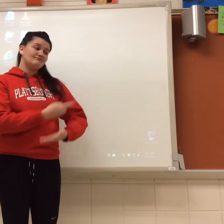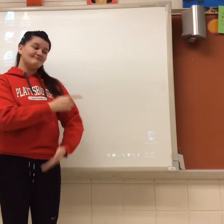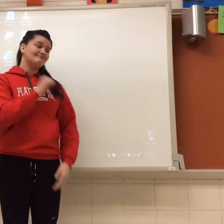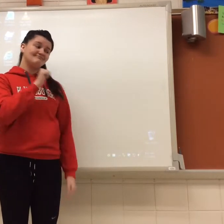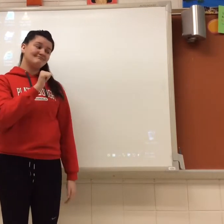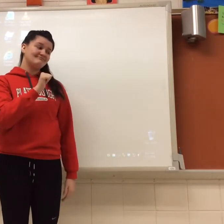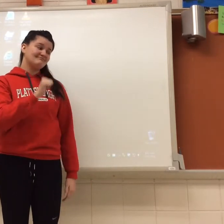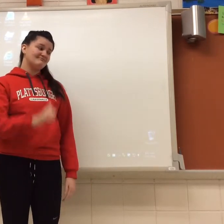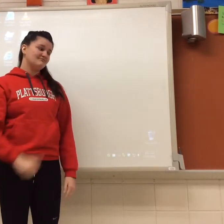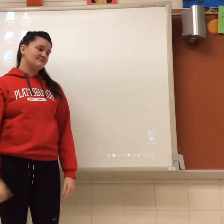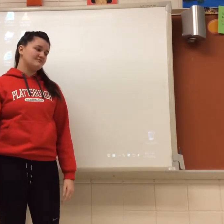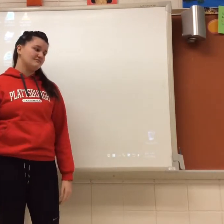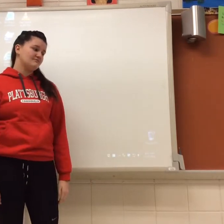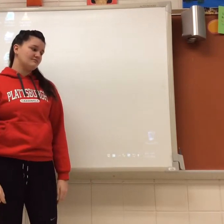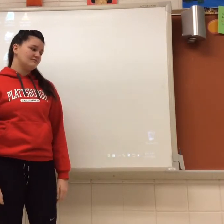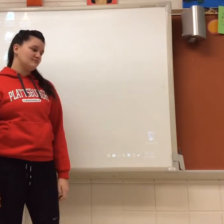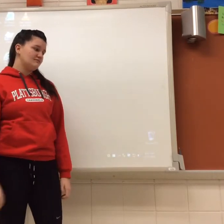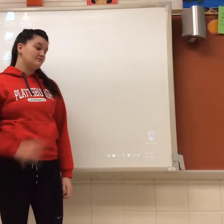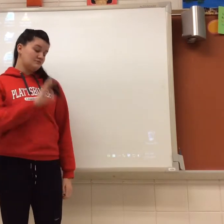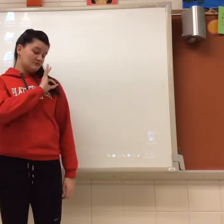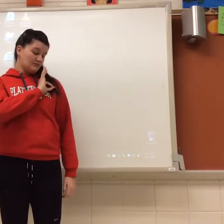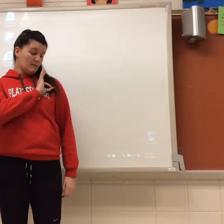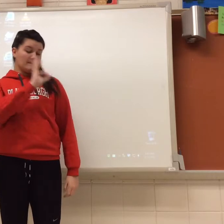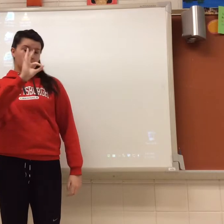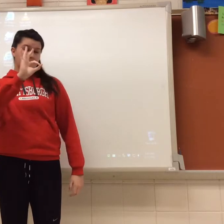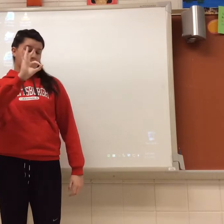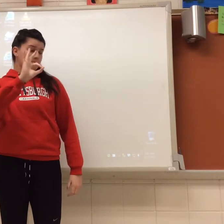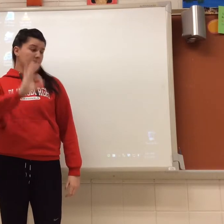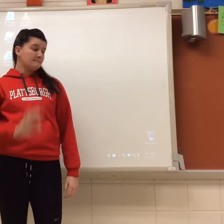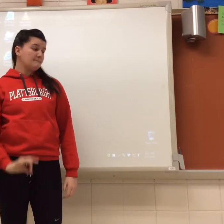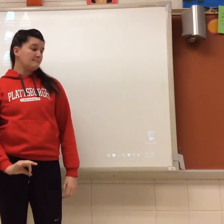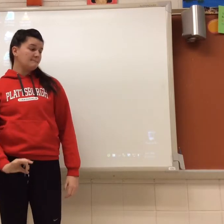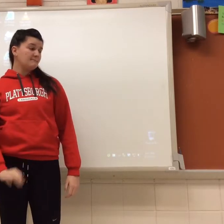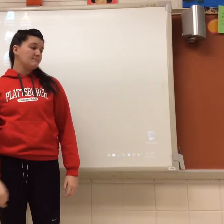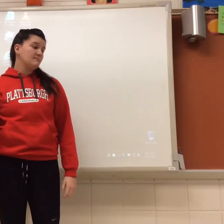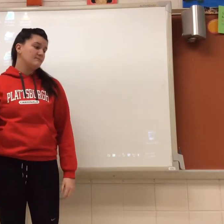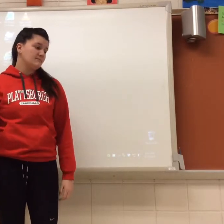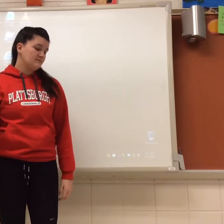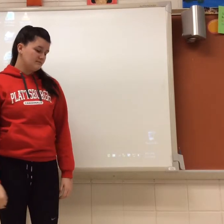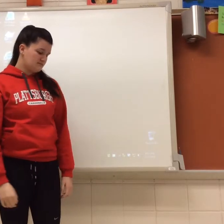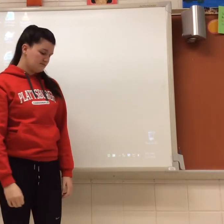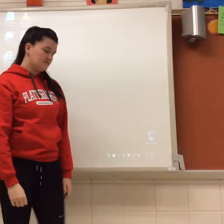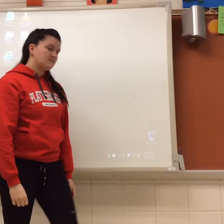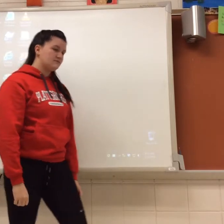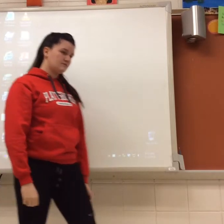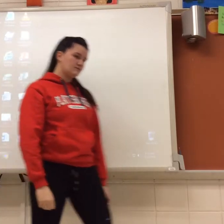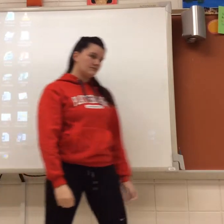doesn't look new. He's lost the button to one of his shoulder straps."